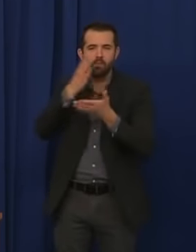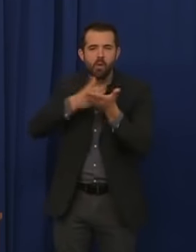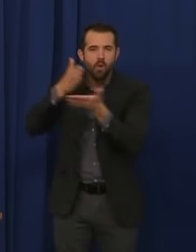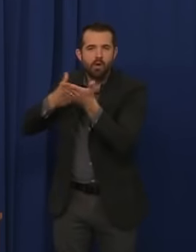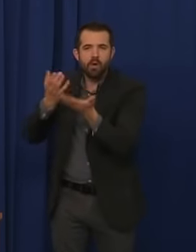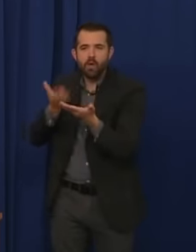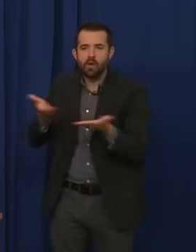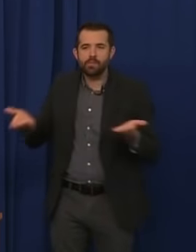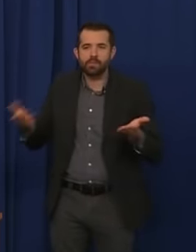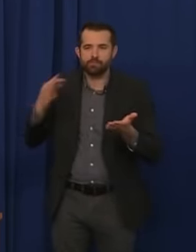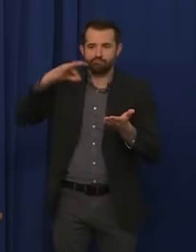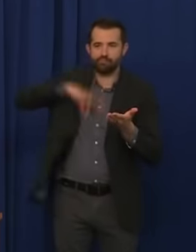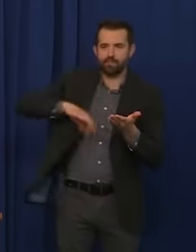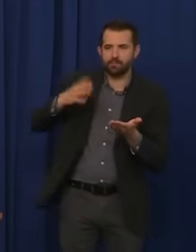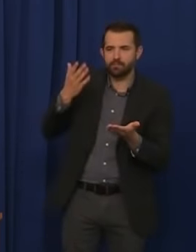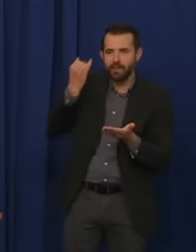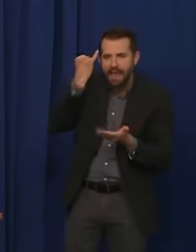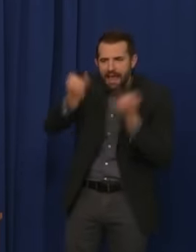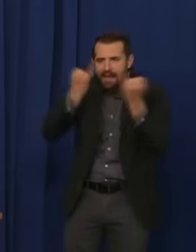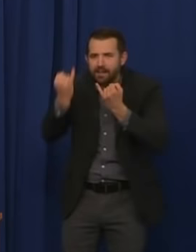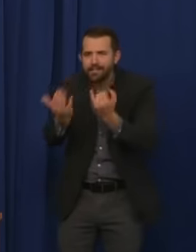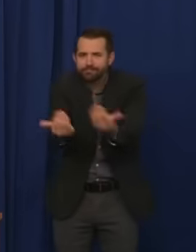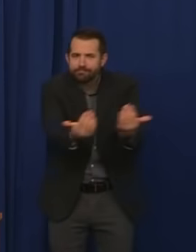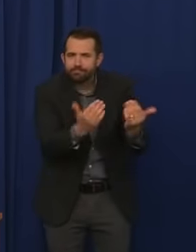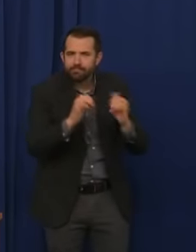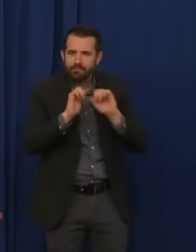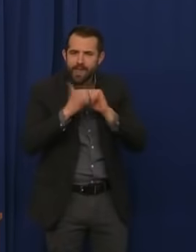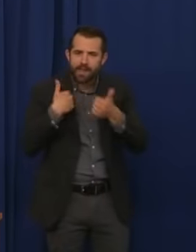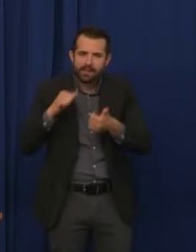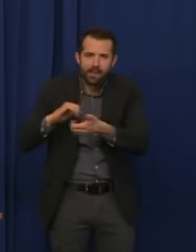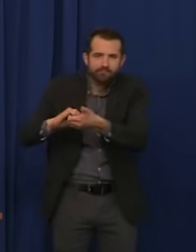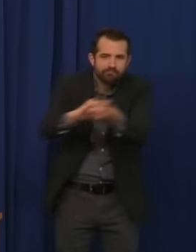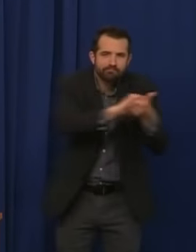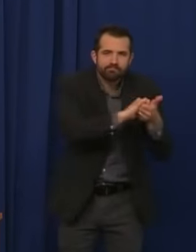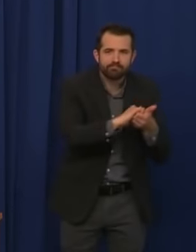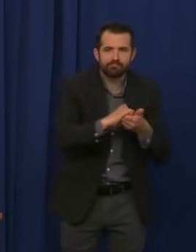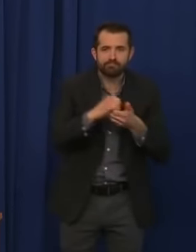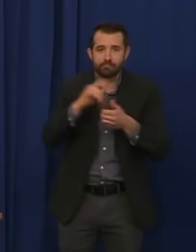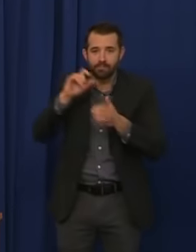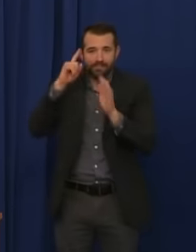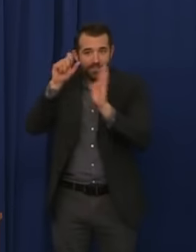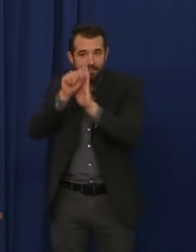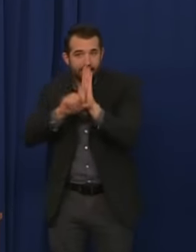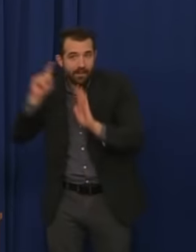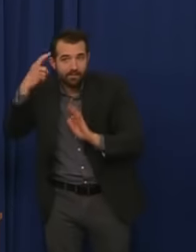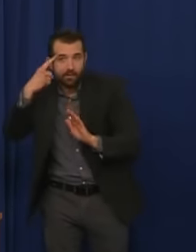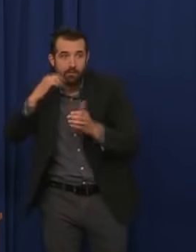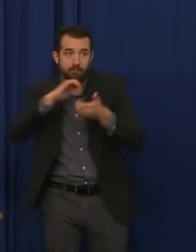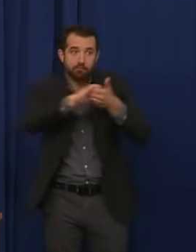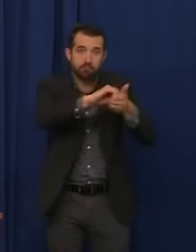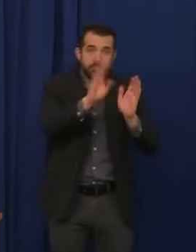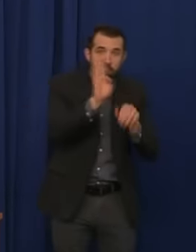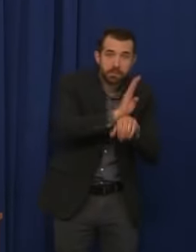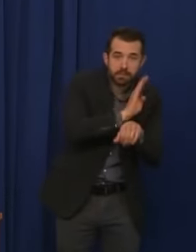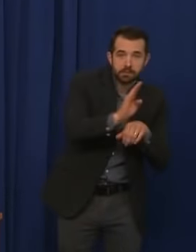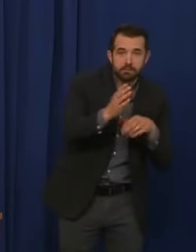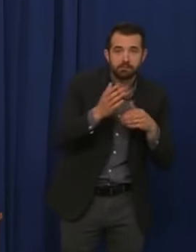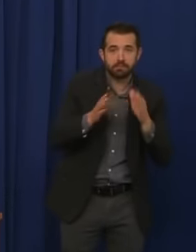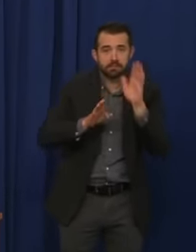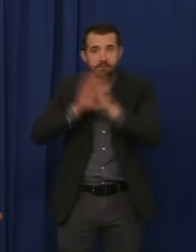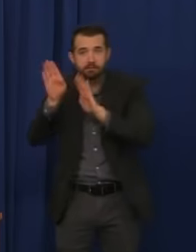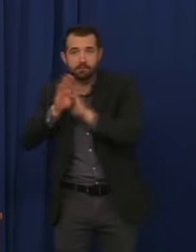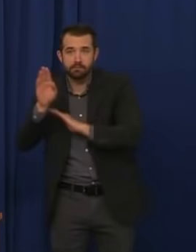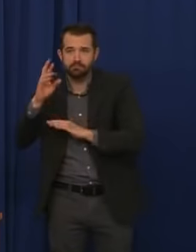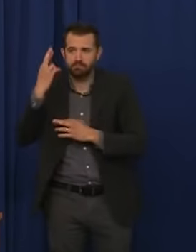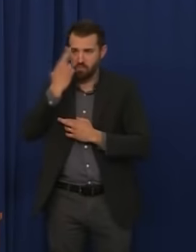ideas on how we can collaborate, they can collaborate with state government, we can collaborate with them, to develop practical,